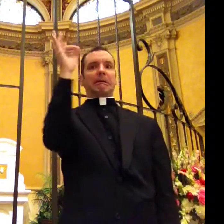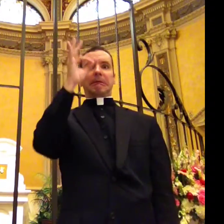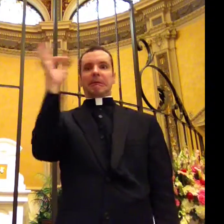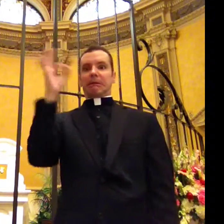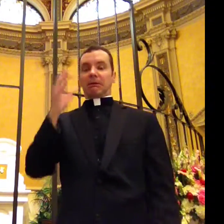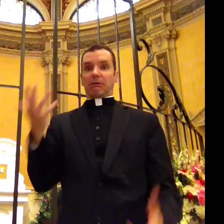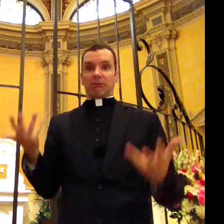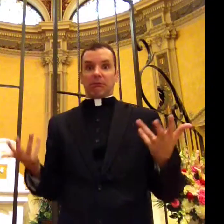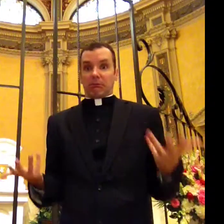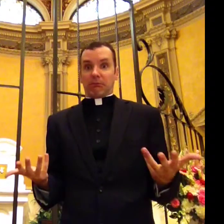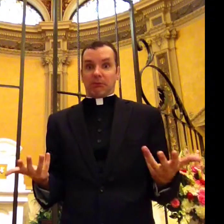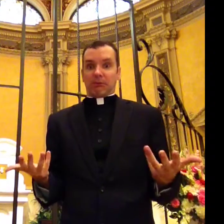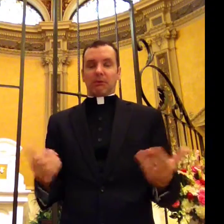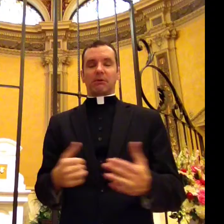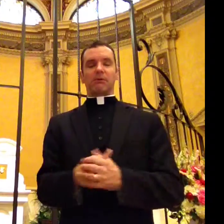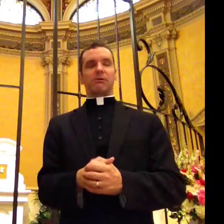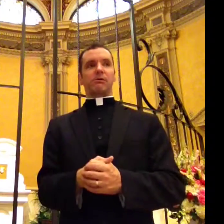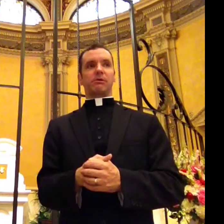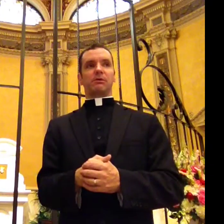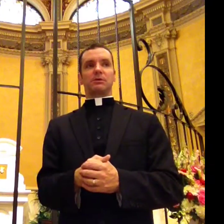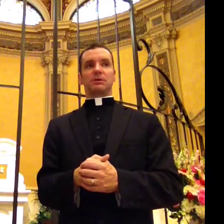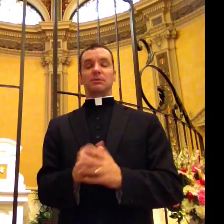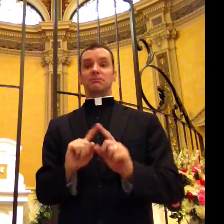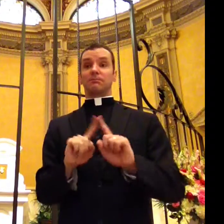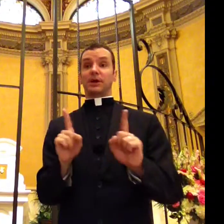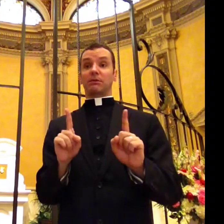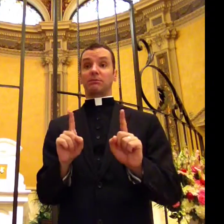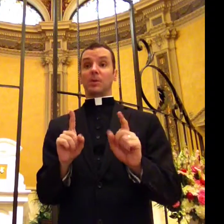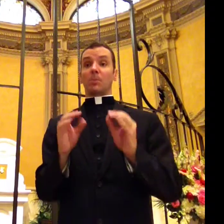There were many new faces whom we'd never met before.